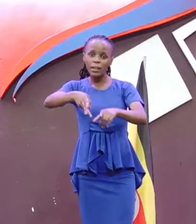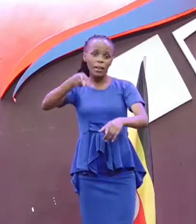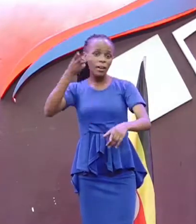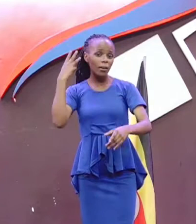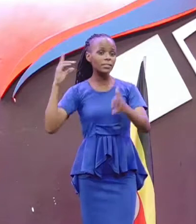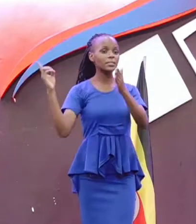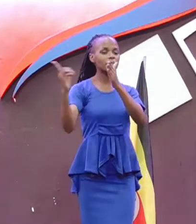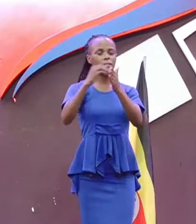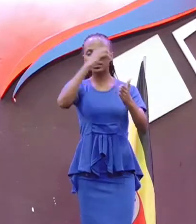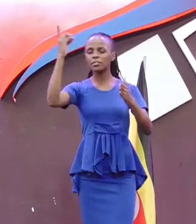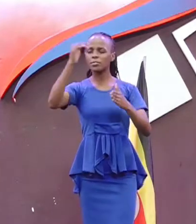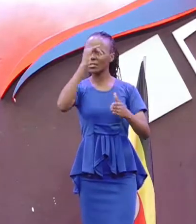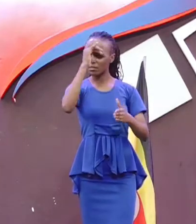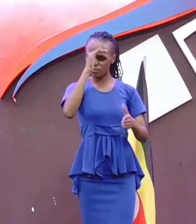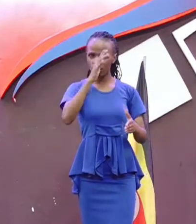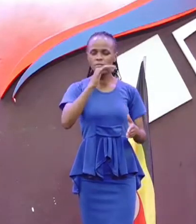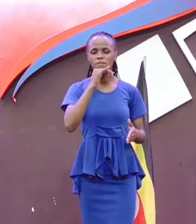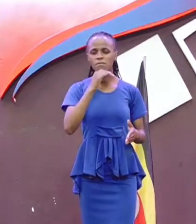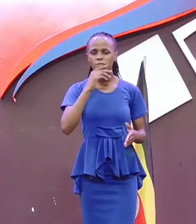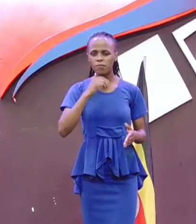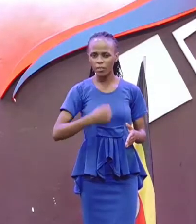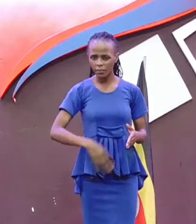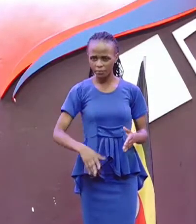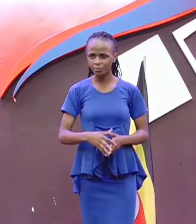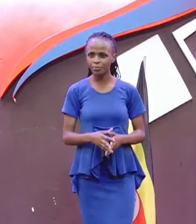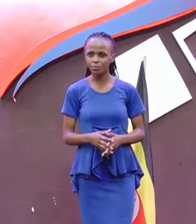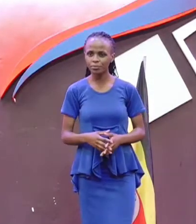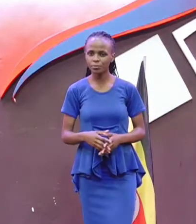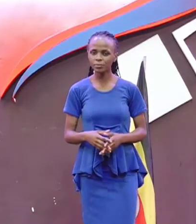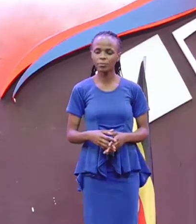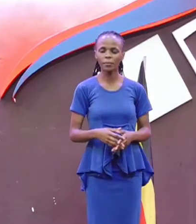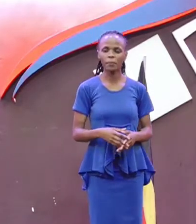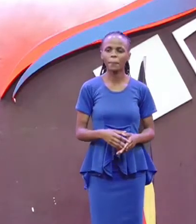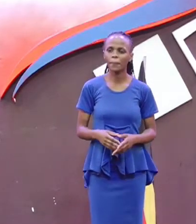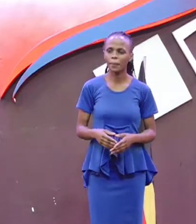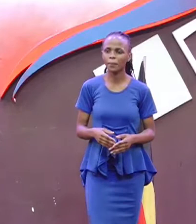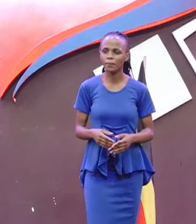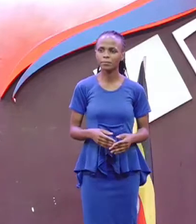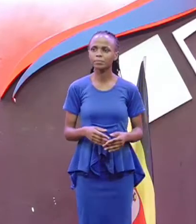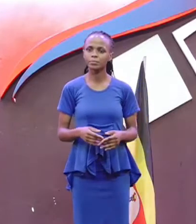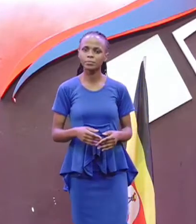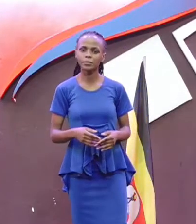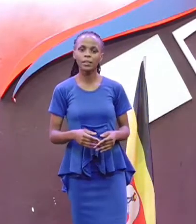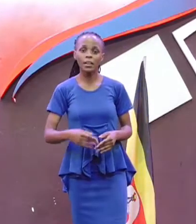Ahaz did not do what was right in the eyes of the Lord as David his father.